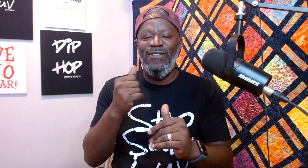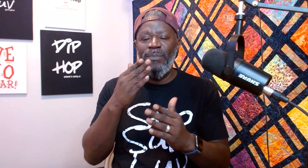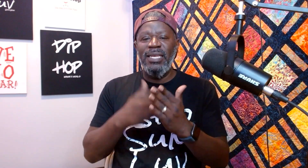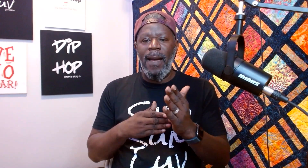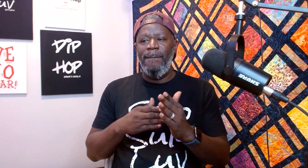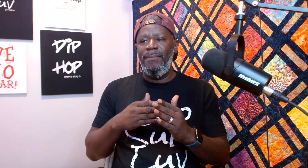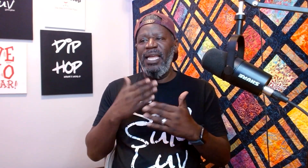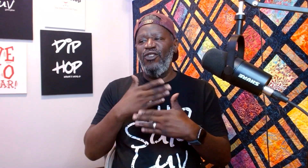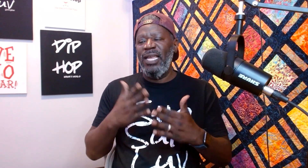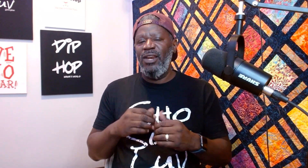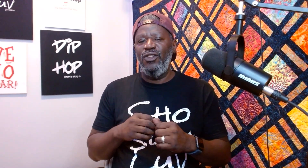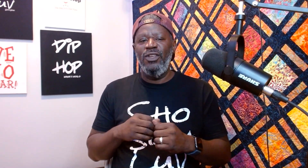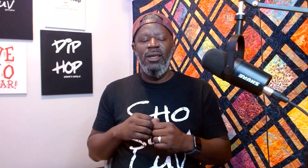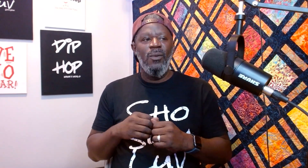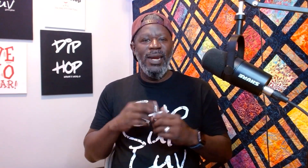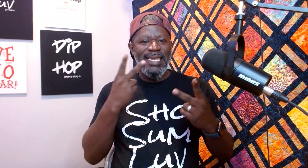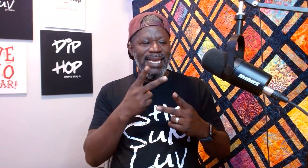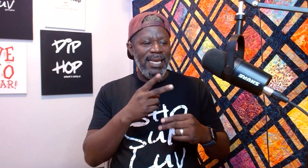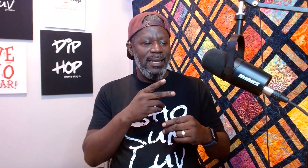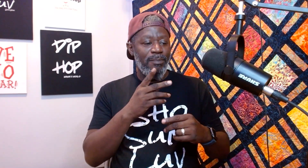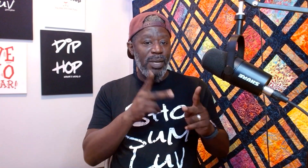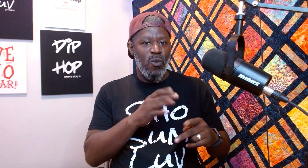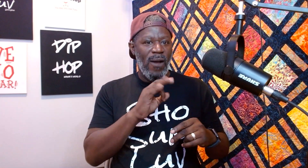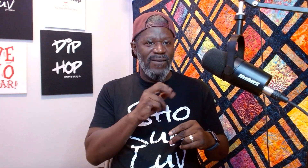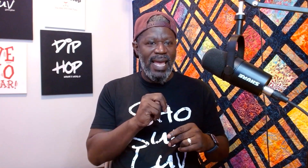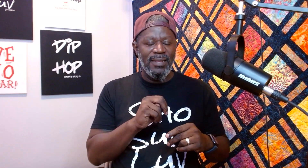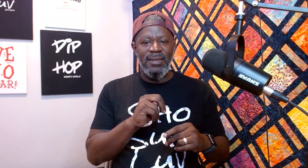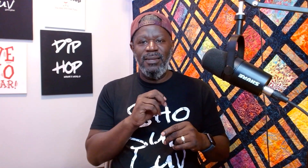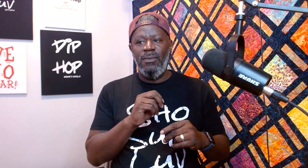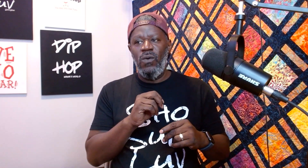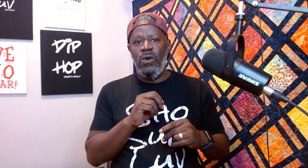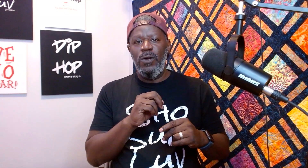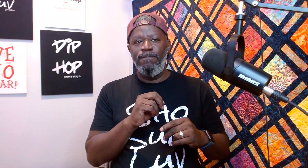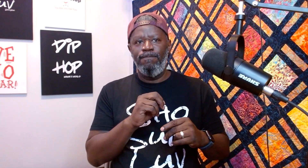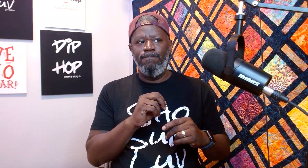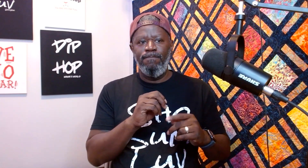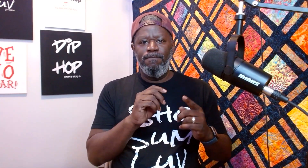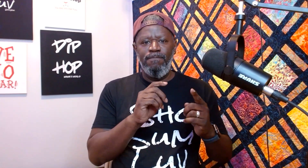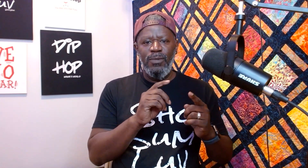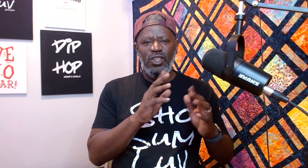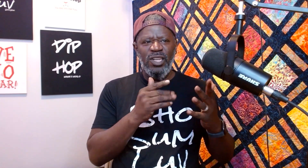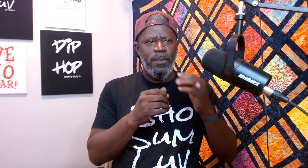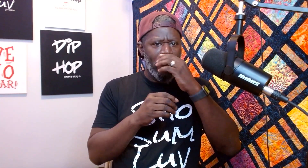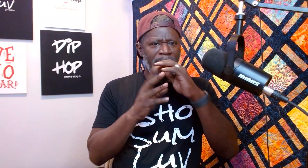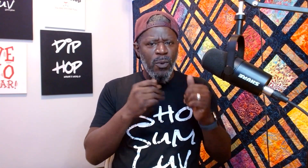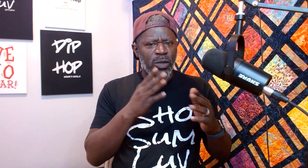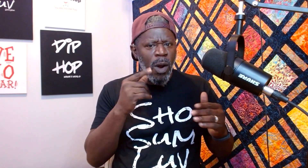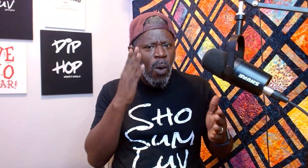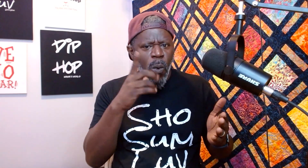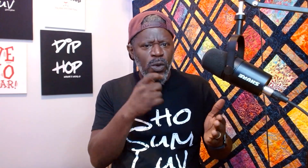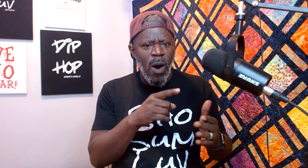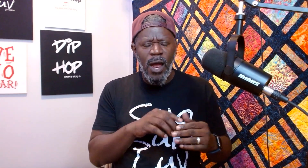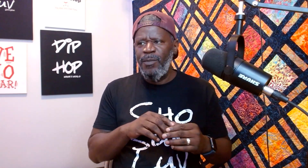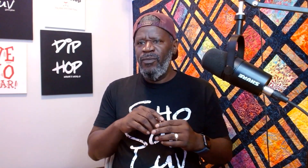seen this from some entertainers when they see people who are fans or just people just